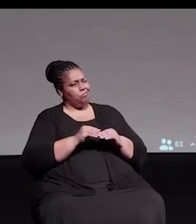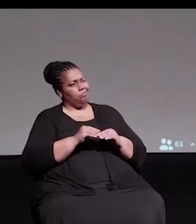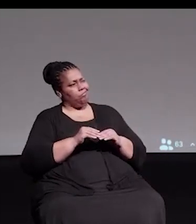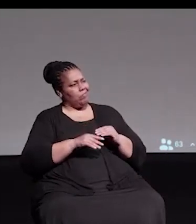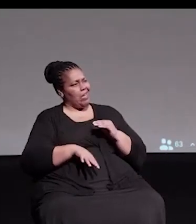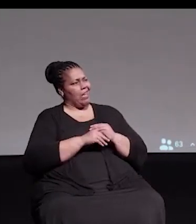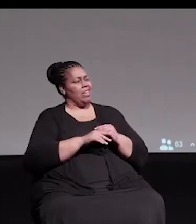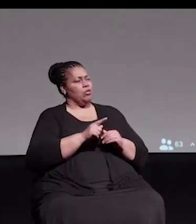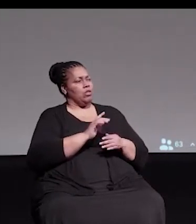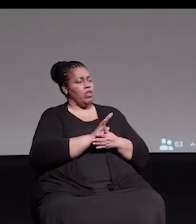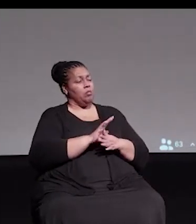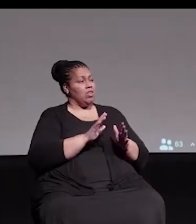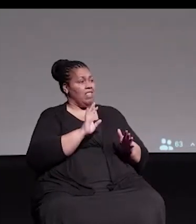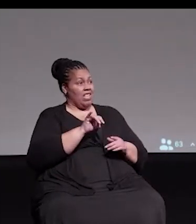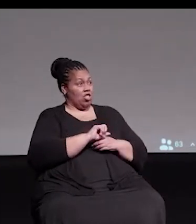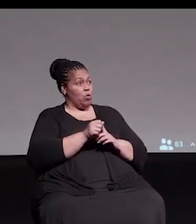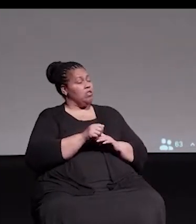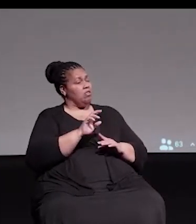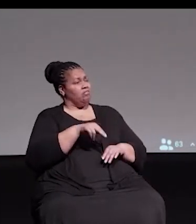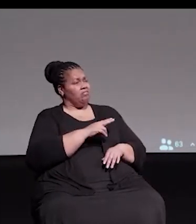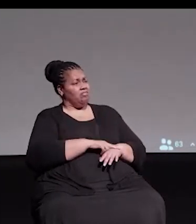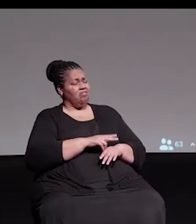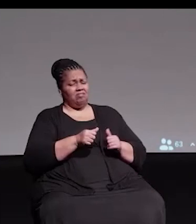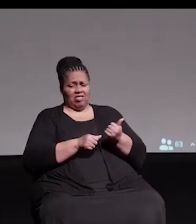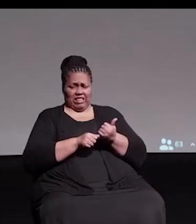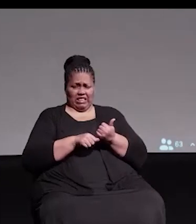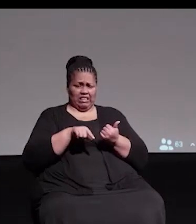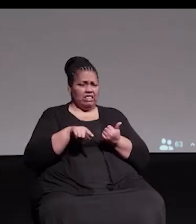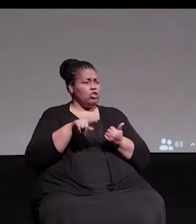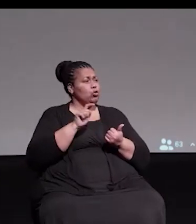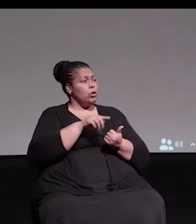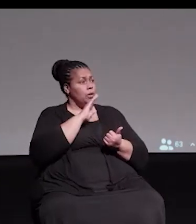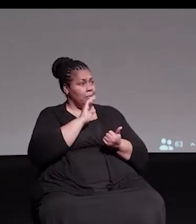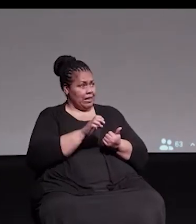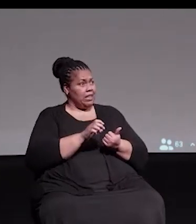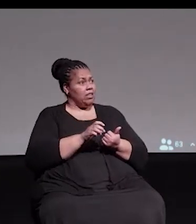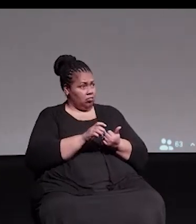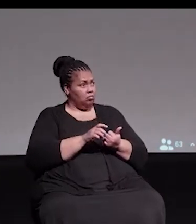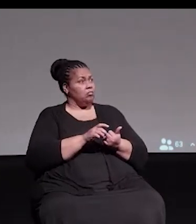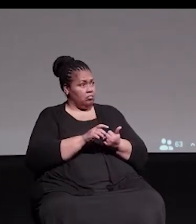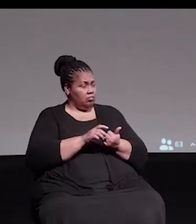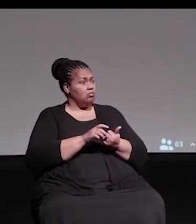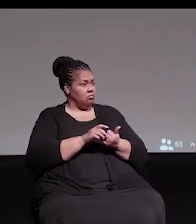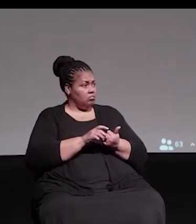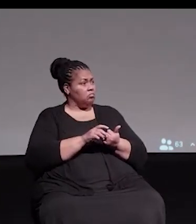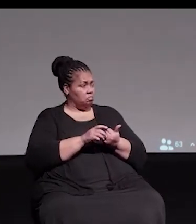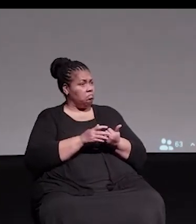those cases, yeah, I think the assistant should be